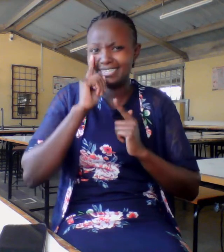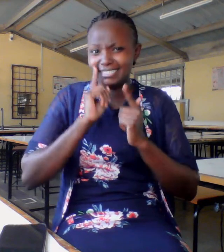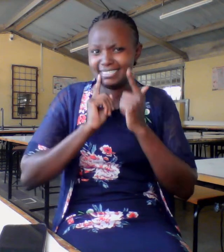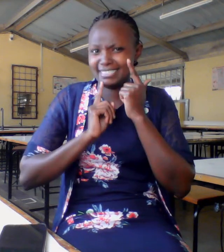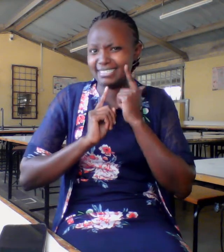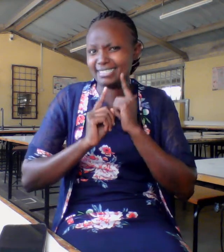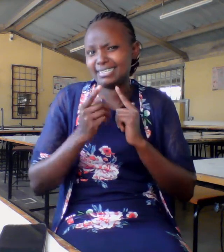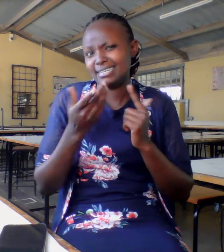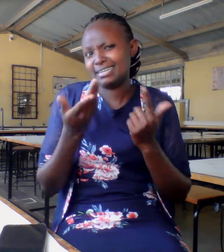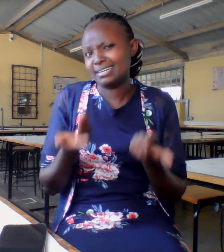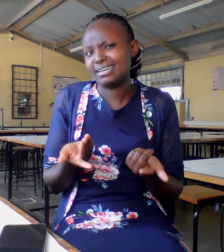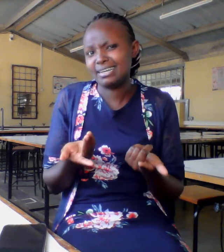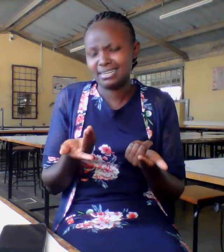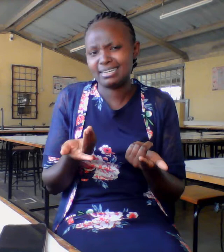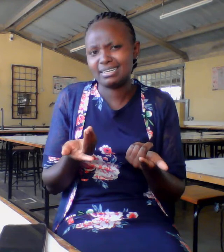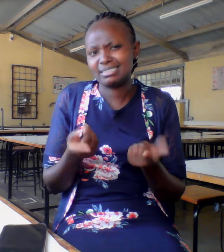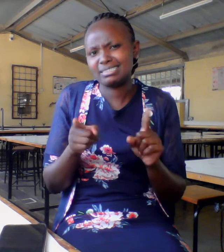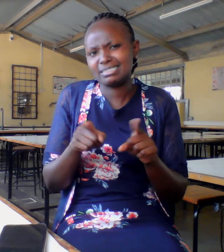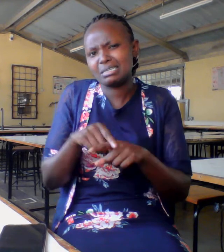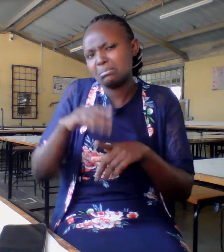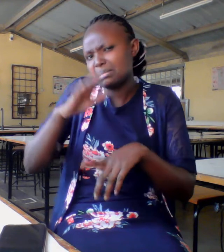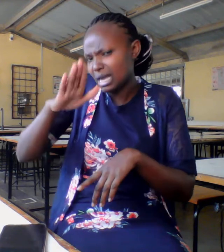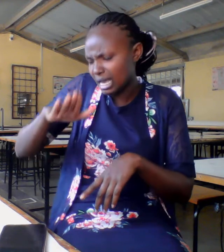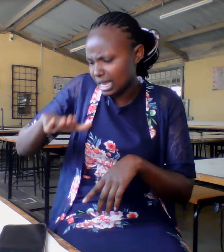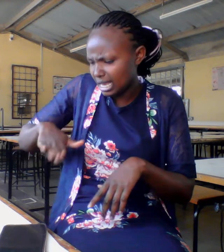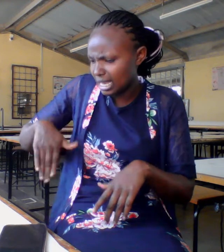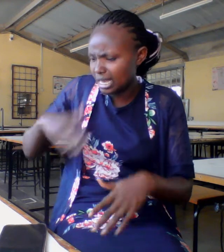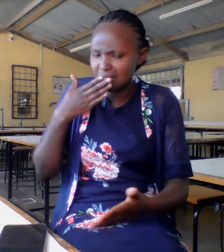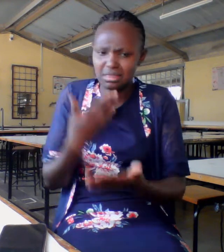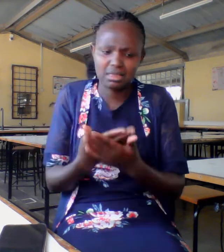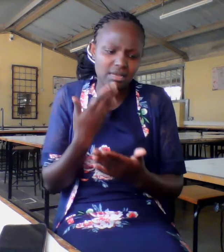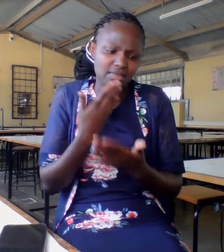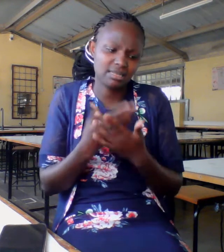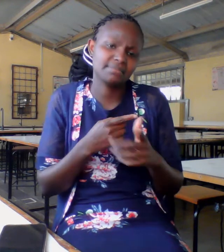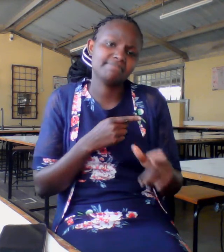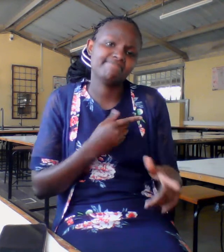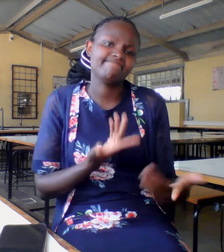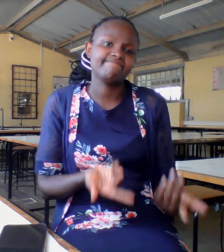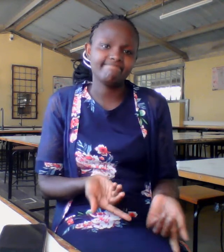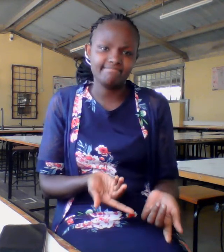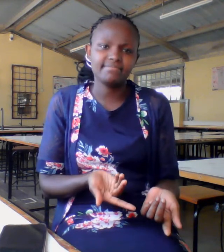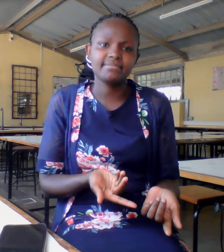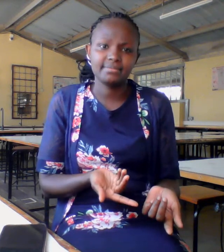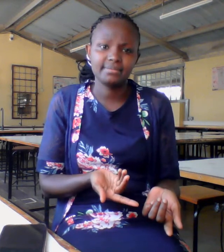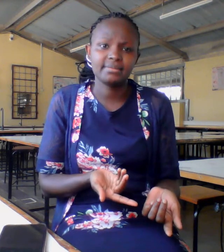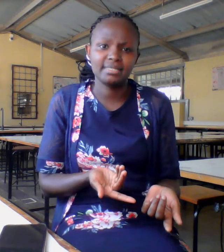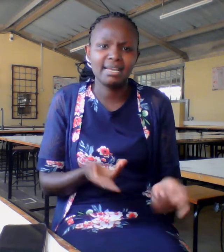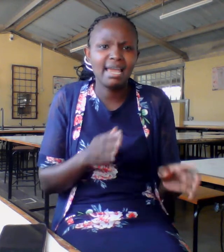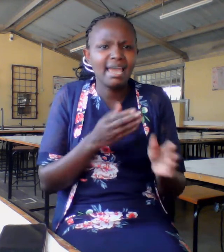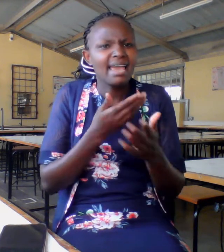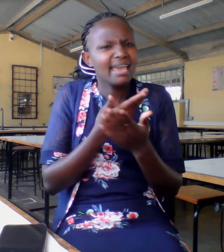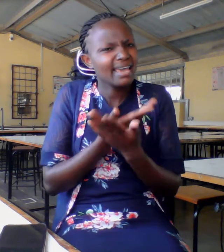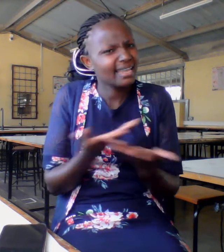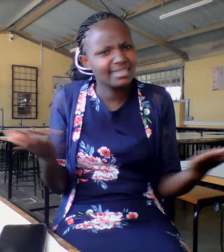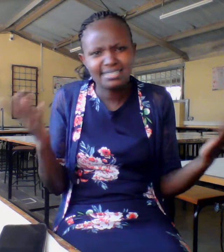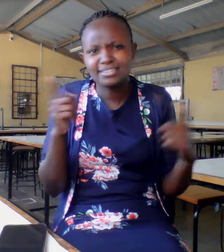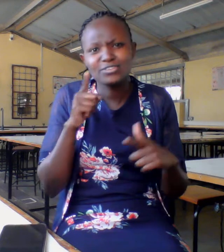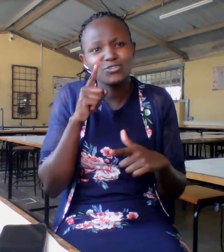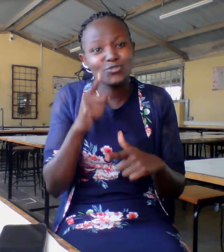late to thank his father. No matter what you expect, be grateful